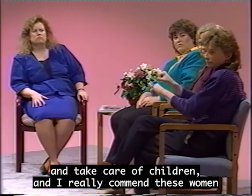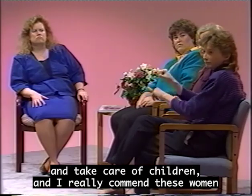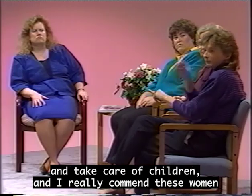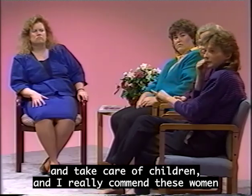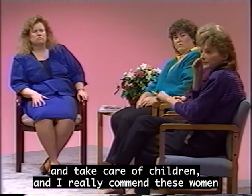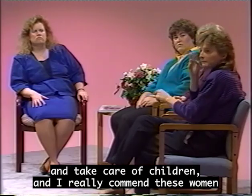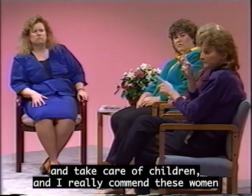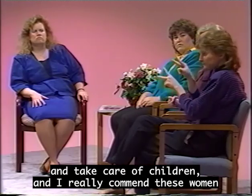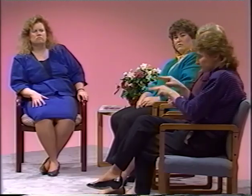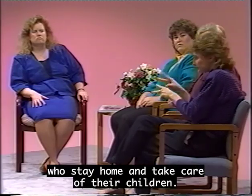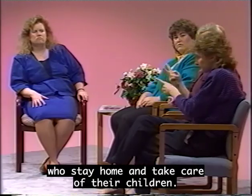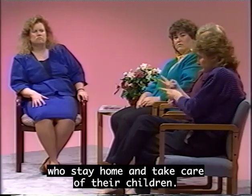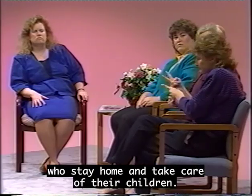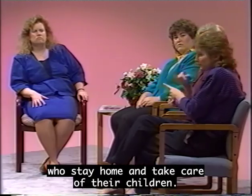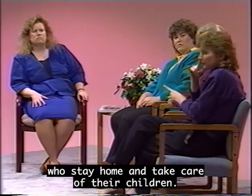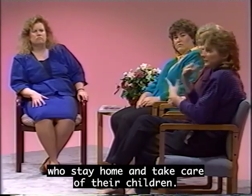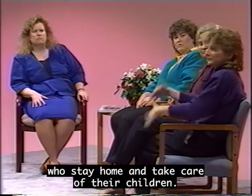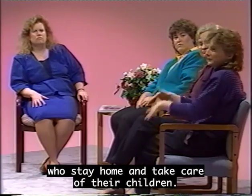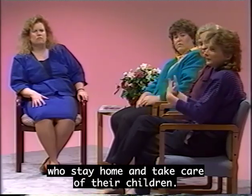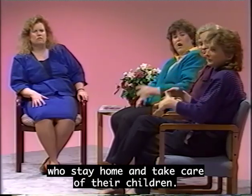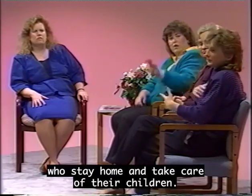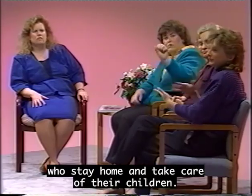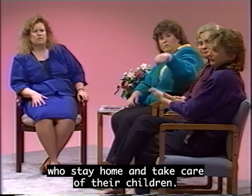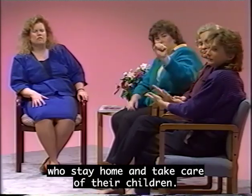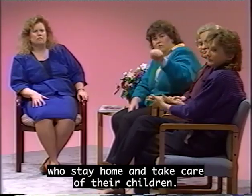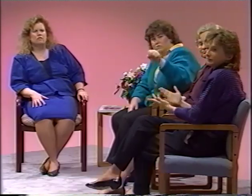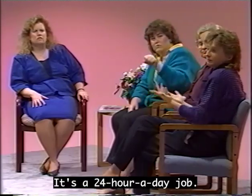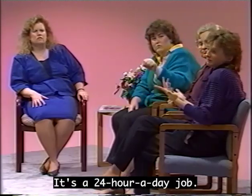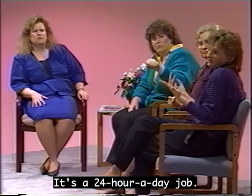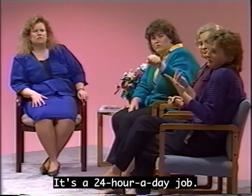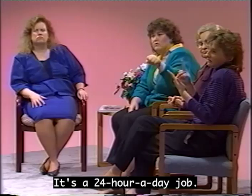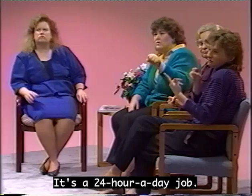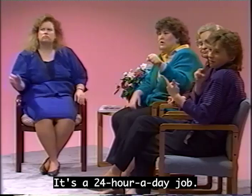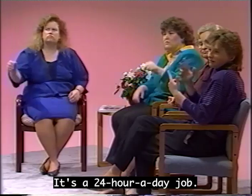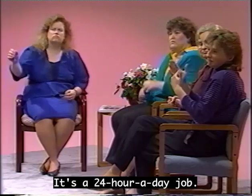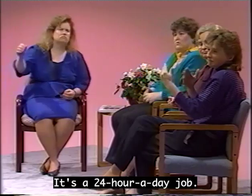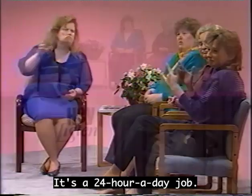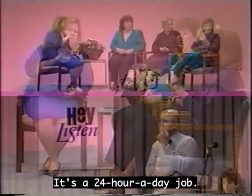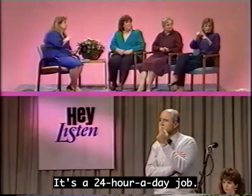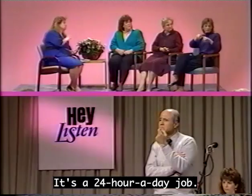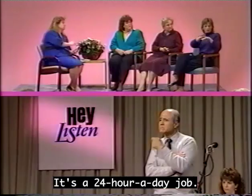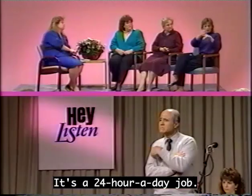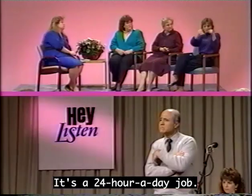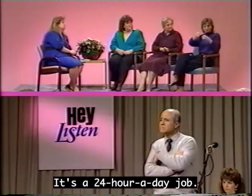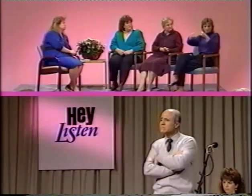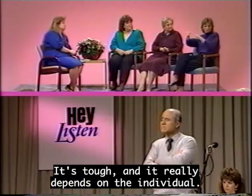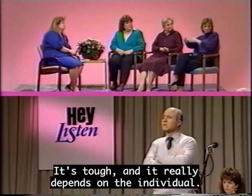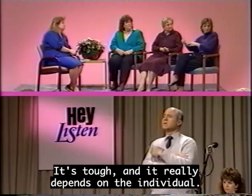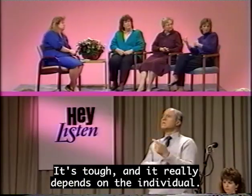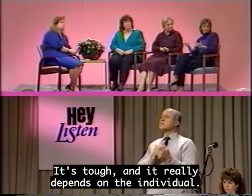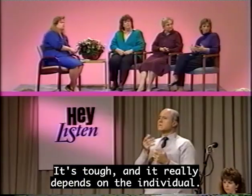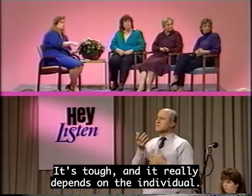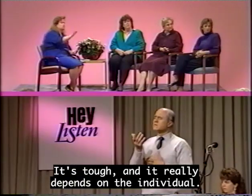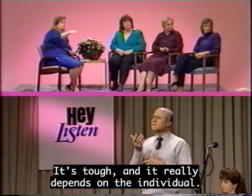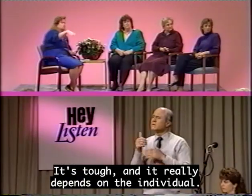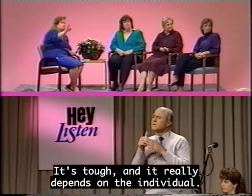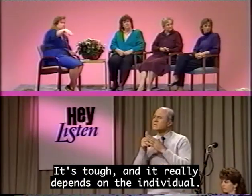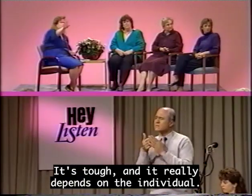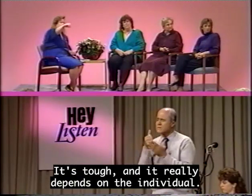really commend these women who stay home and take care of their children. It's a 24-hour-a-day job. It's tough, and it really depends on the